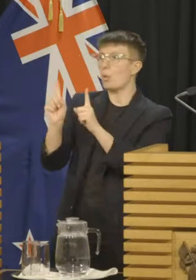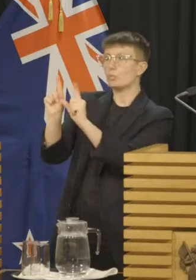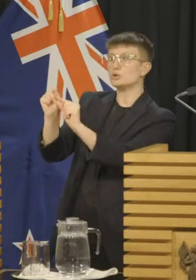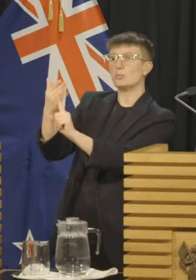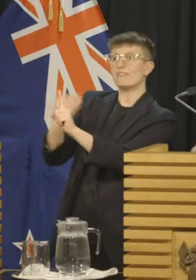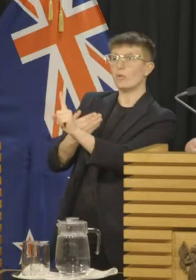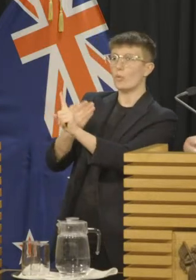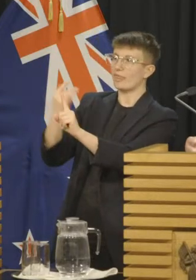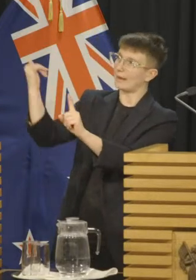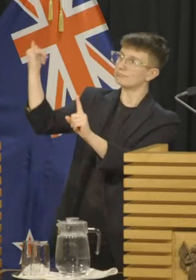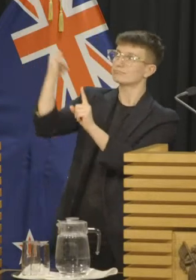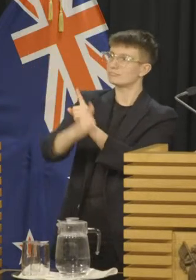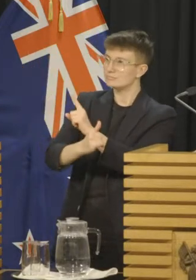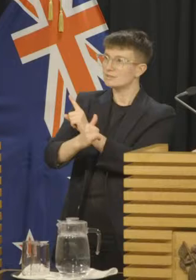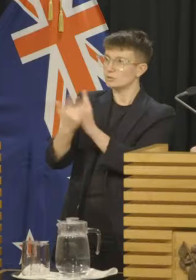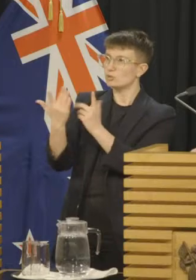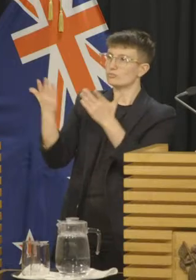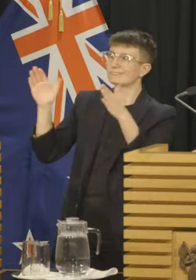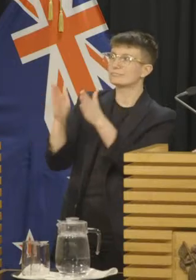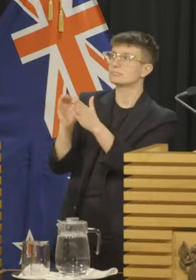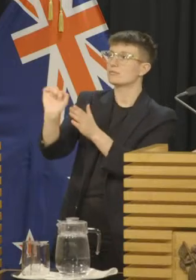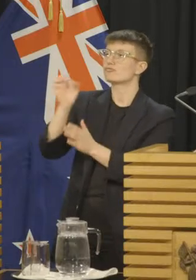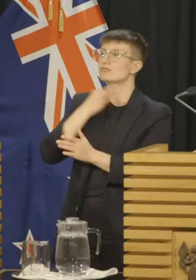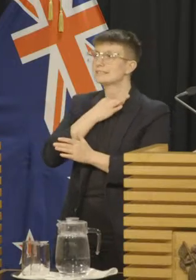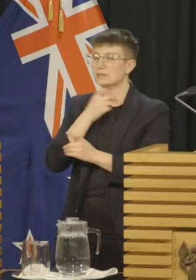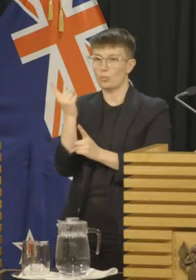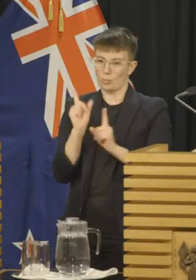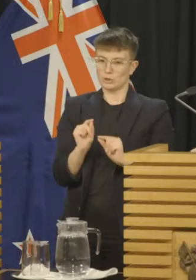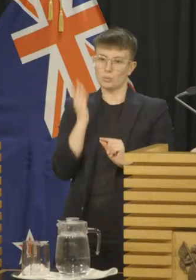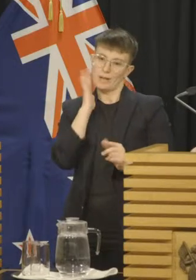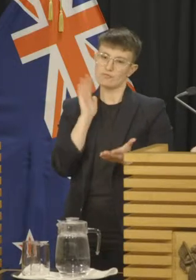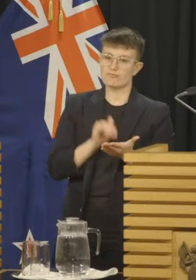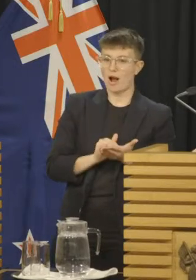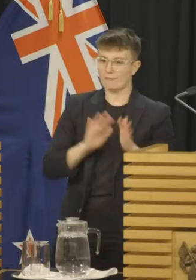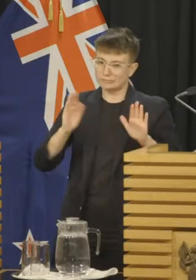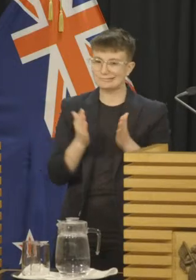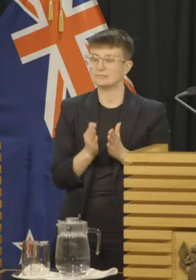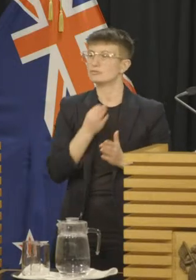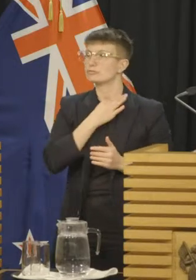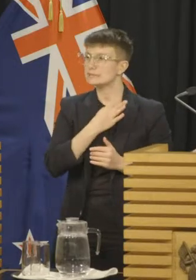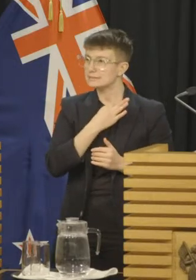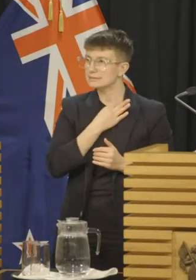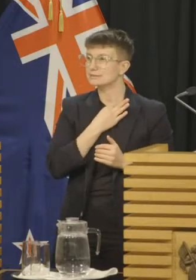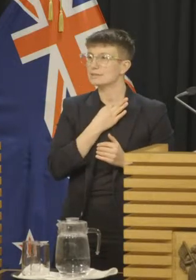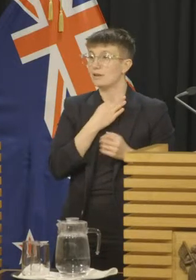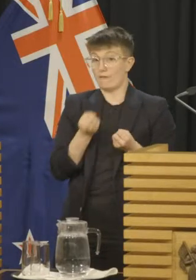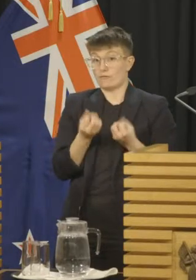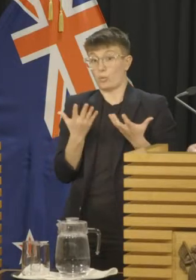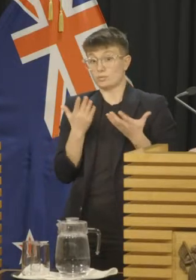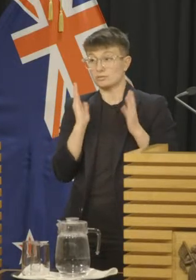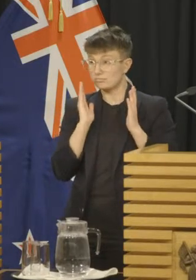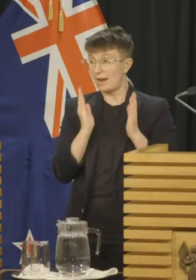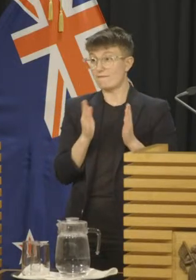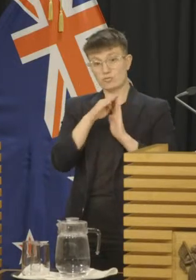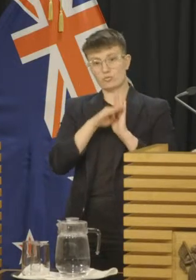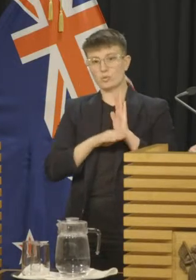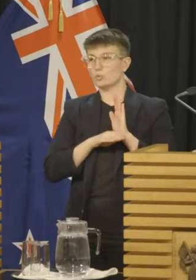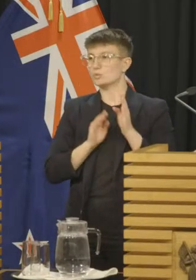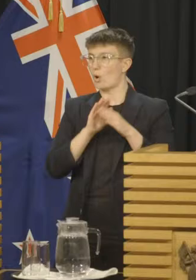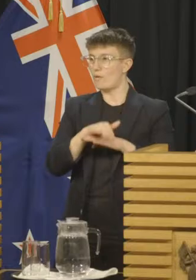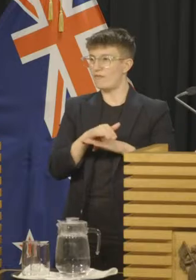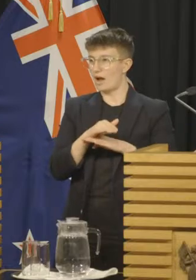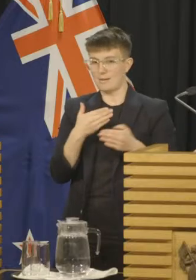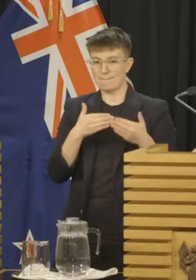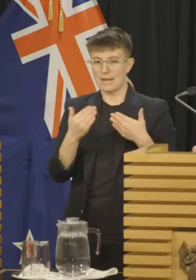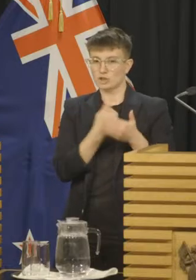them here to reduce risk? And then, of course, we're going to have very robust arrangements in place around managed isolation when they first arrive, and testing to